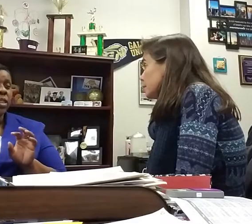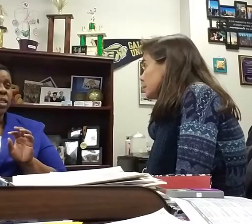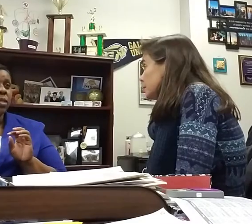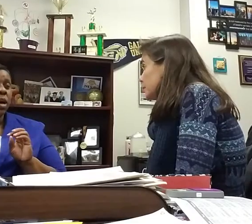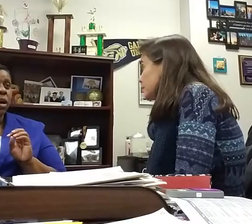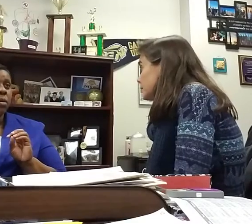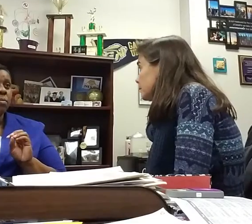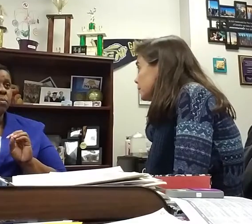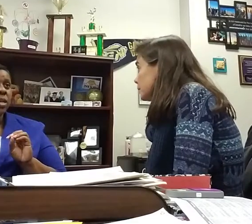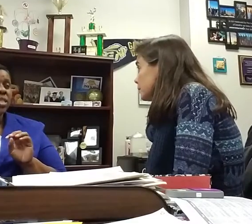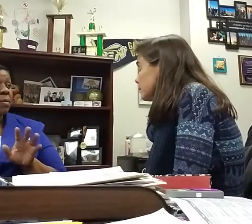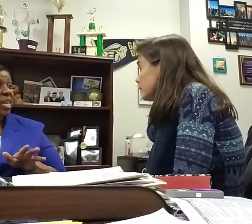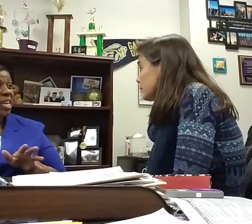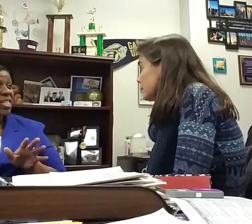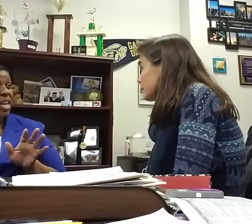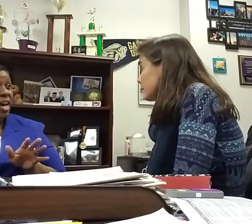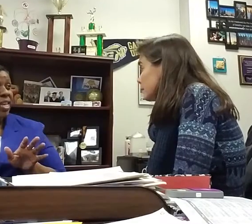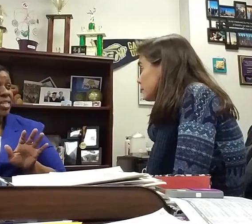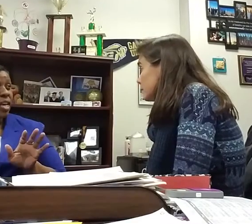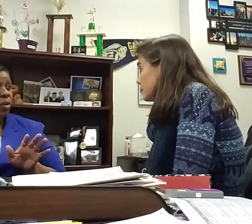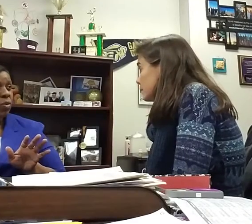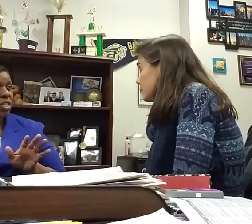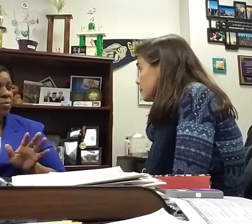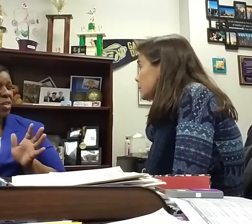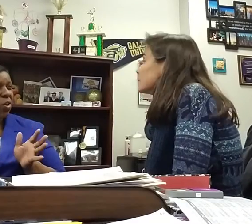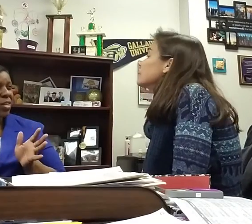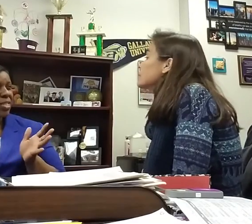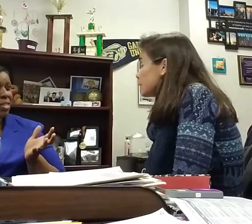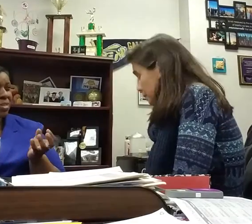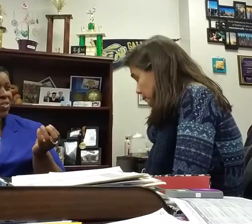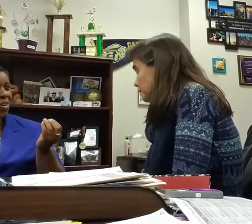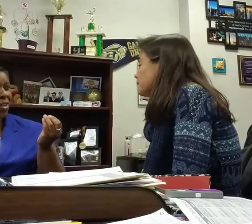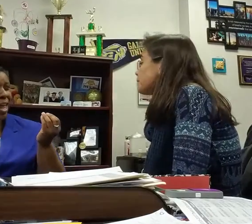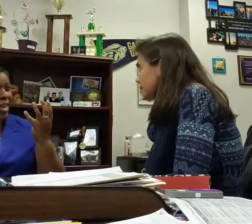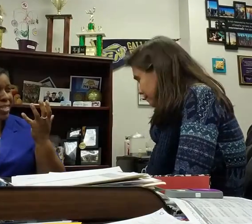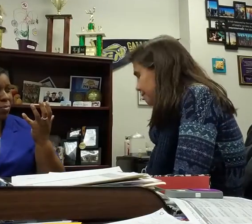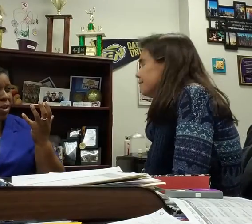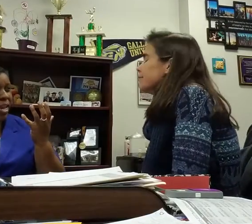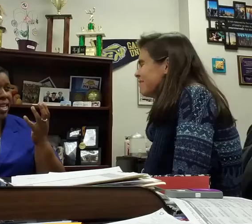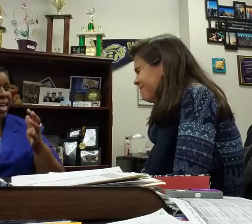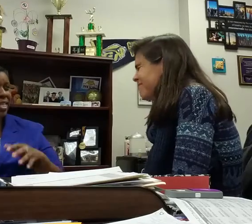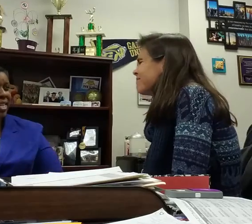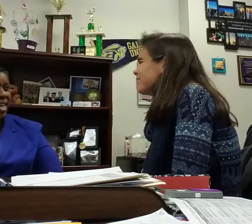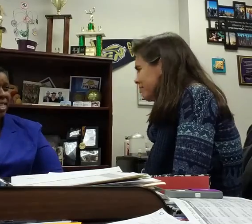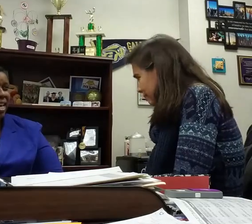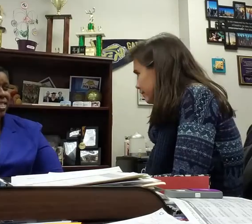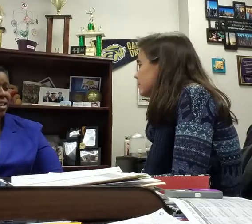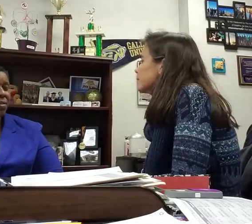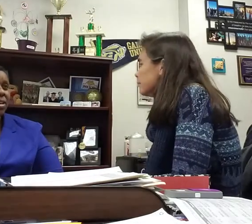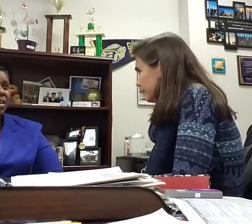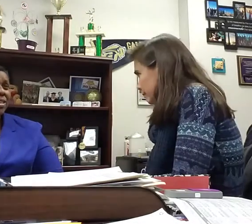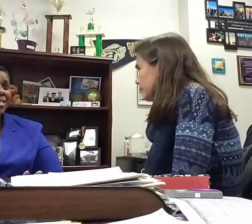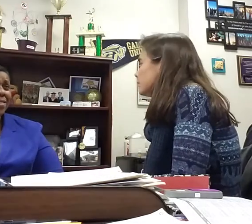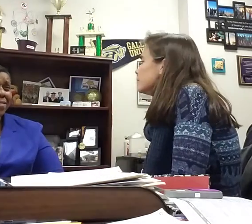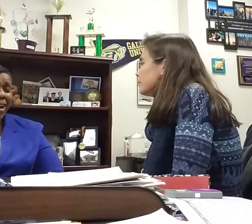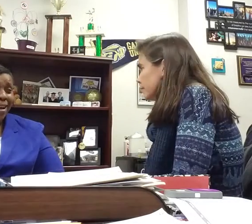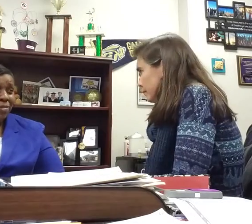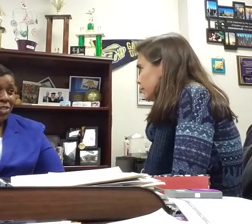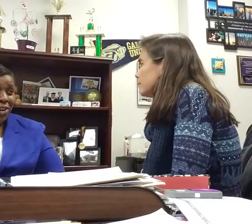when some of the kids in the audience had a question, it was hard to see because, you know, the lights are bright. They had the stage lights on. So I was strained.